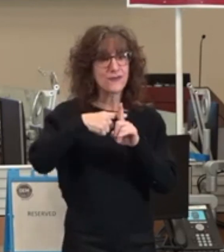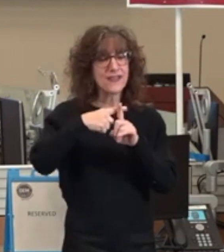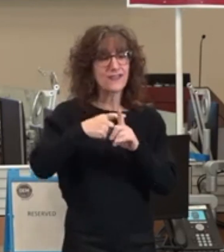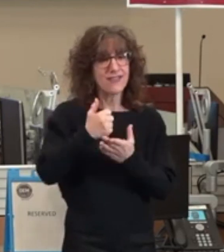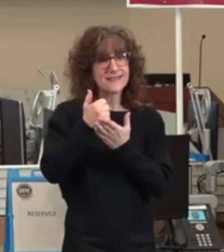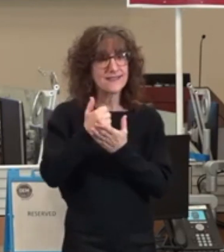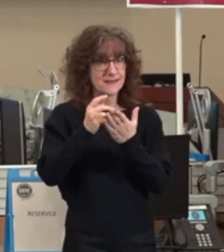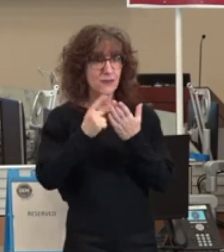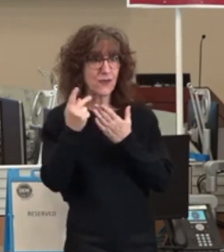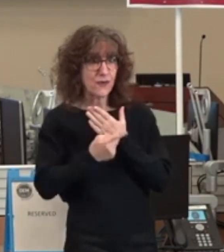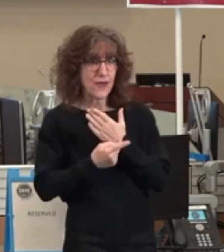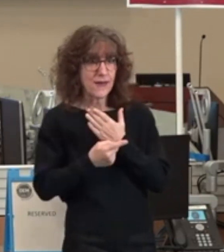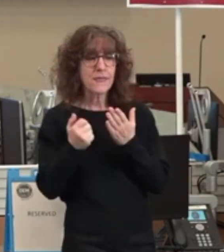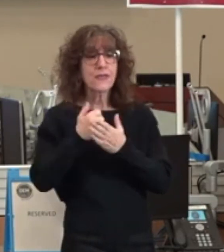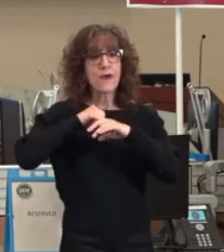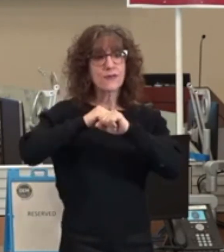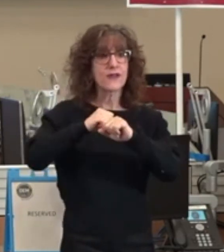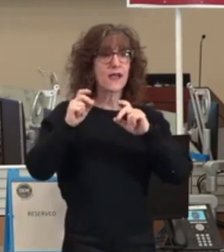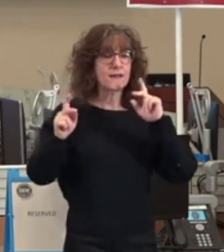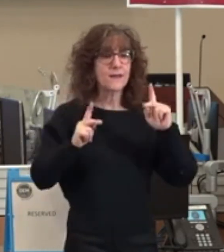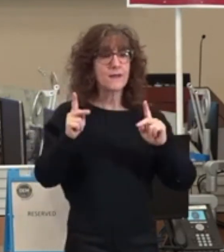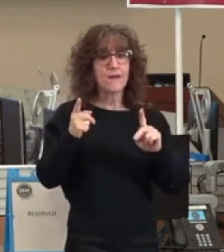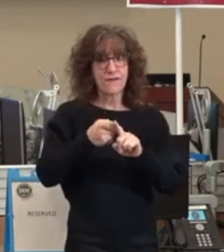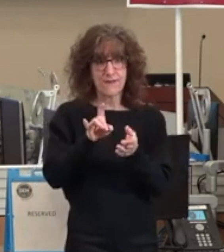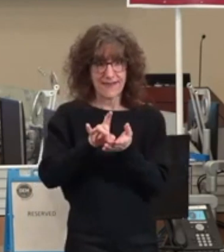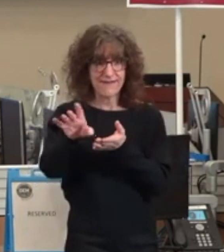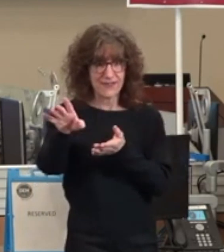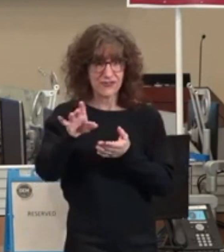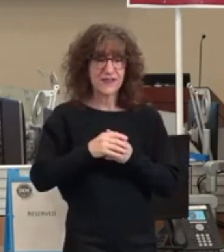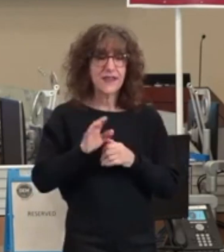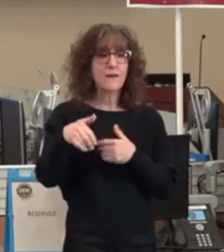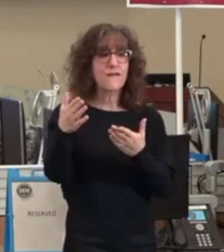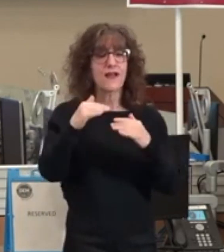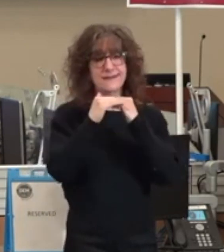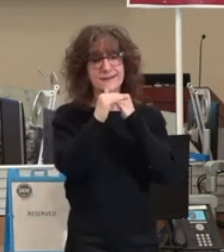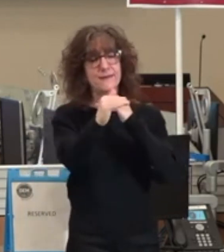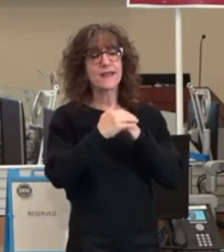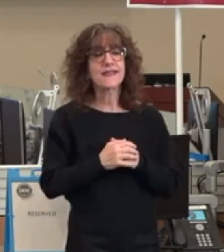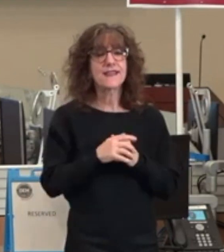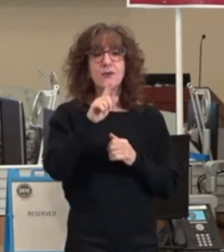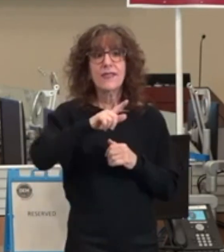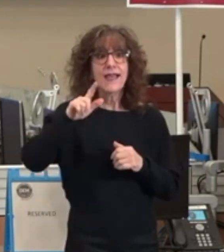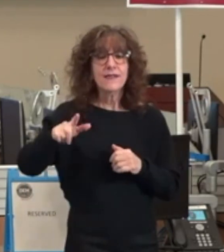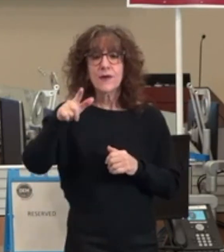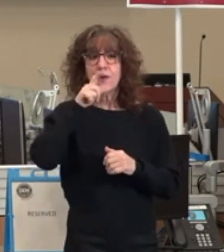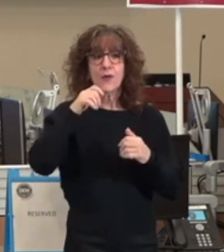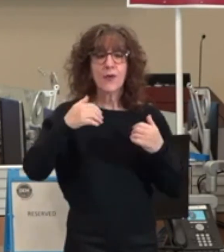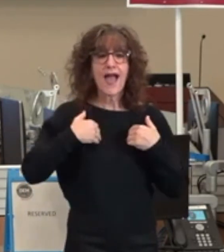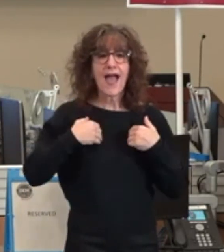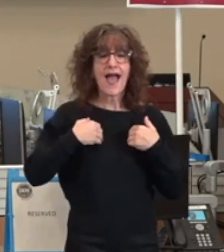assistance program to help protect residents from eviction and to provide stability. So landlords who hold